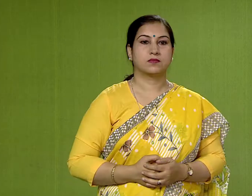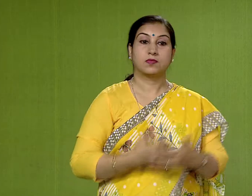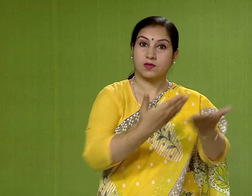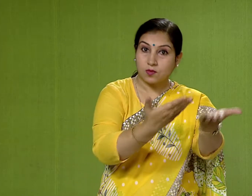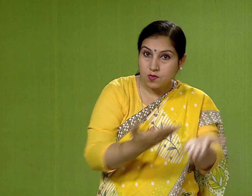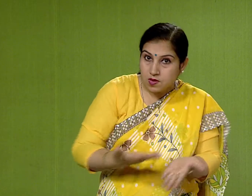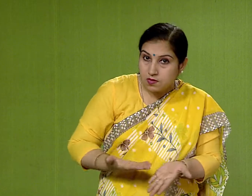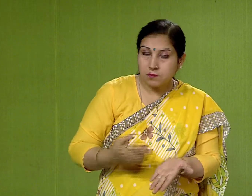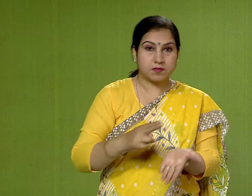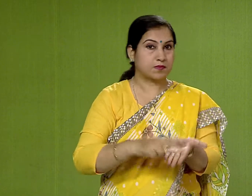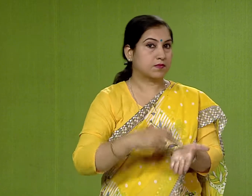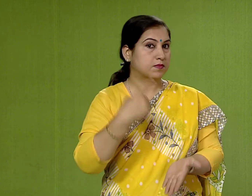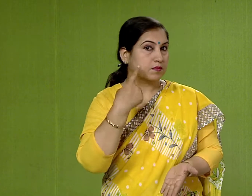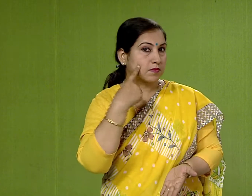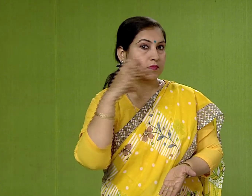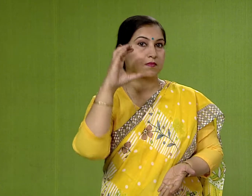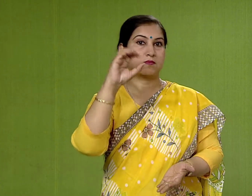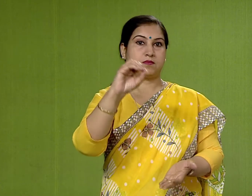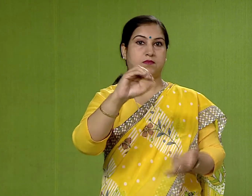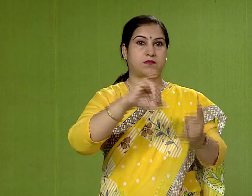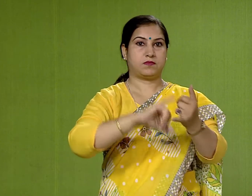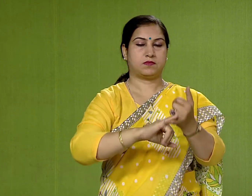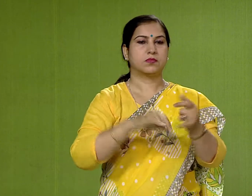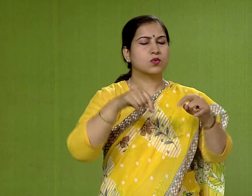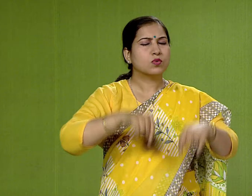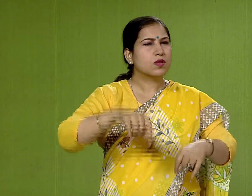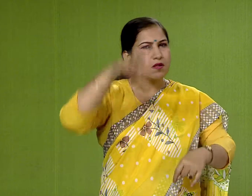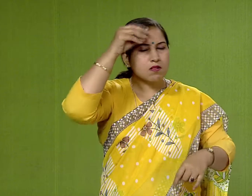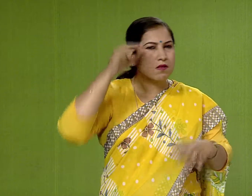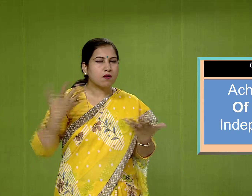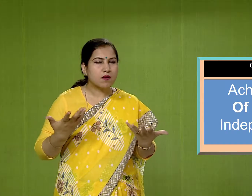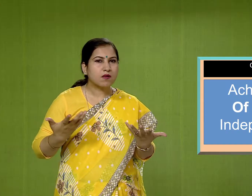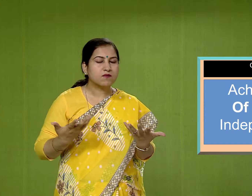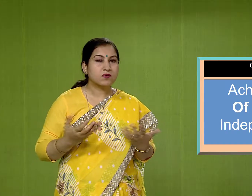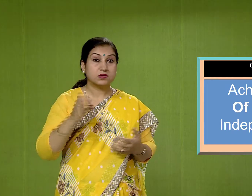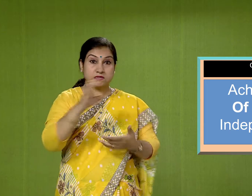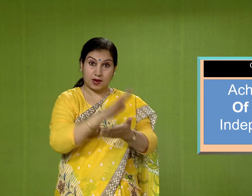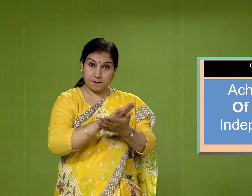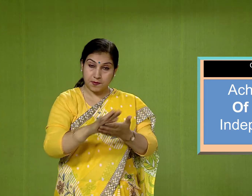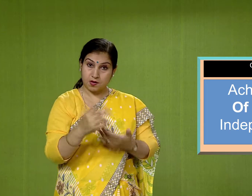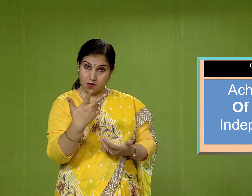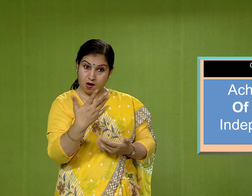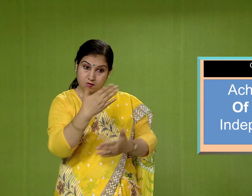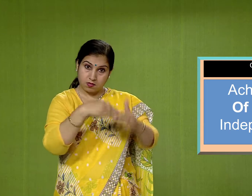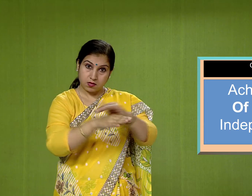Welcome to NIOS. Today we will cover fifth and final part of chapter